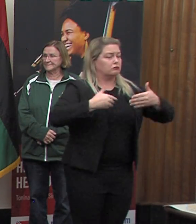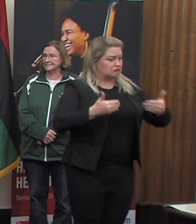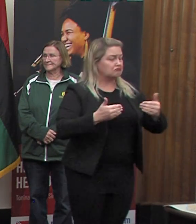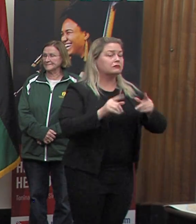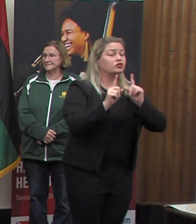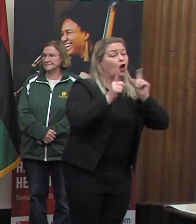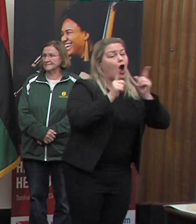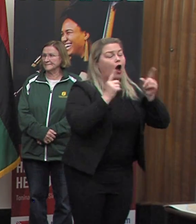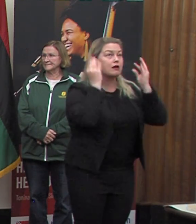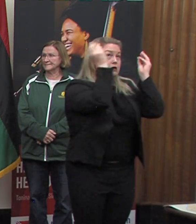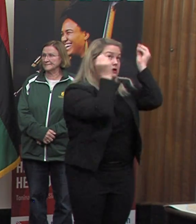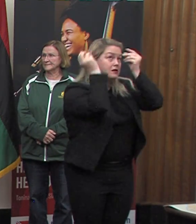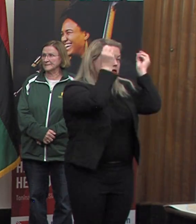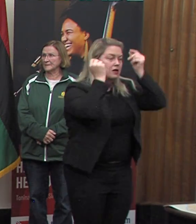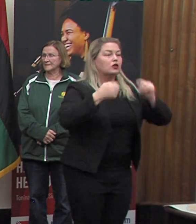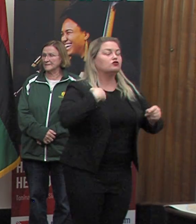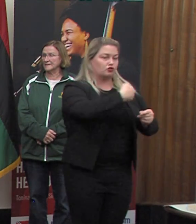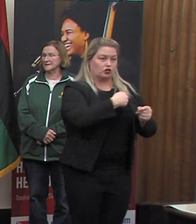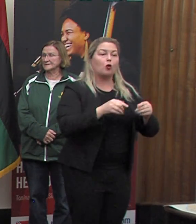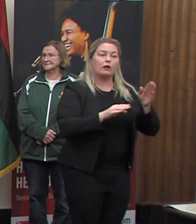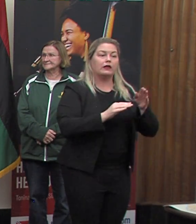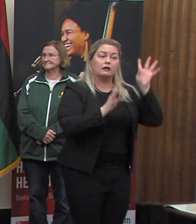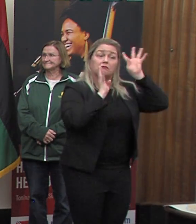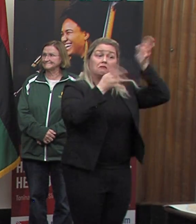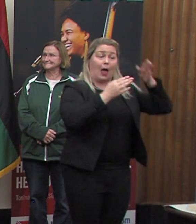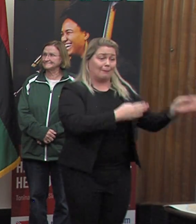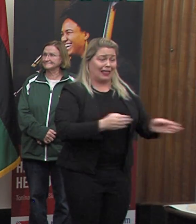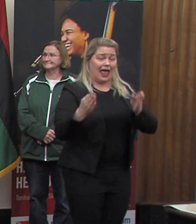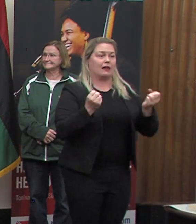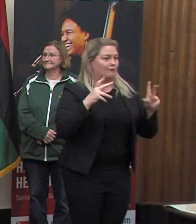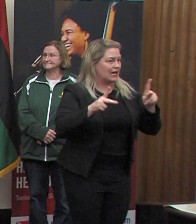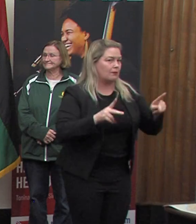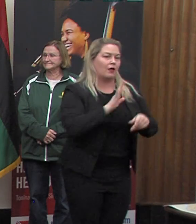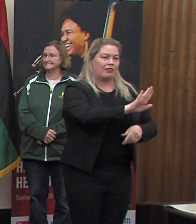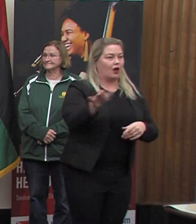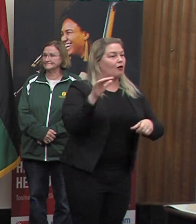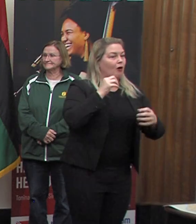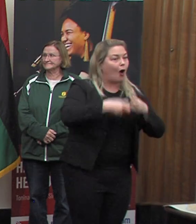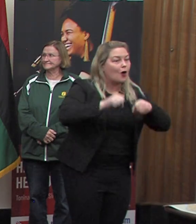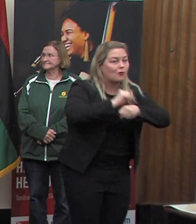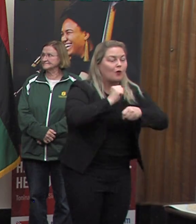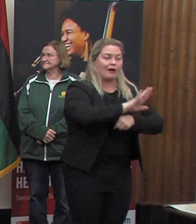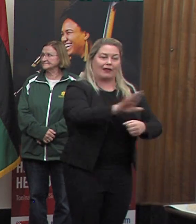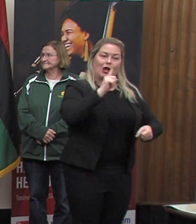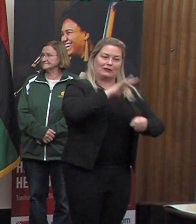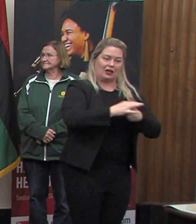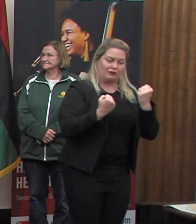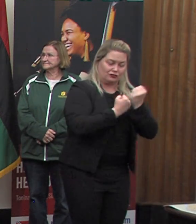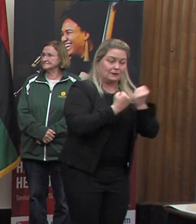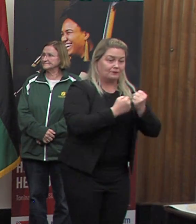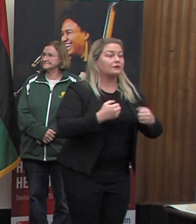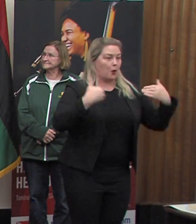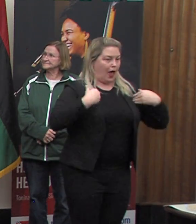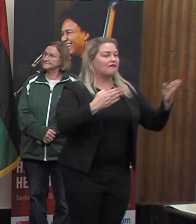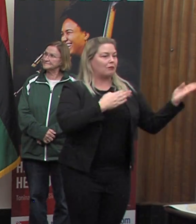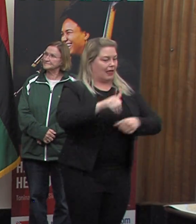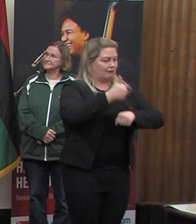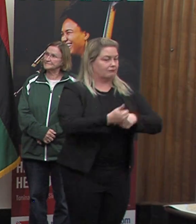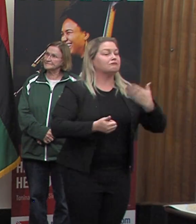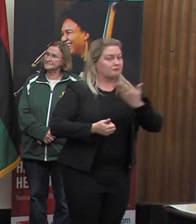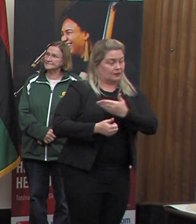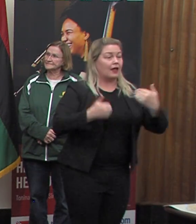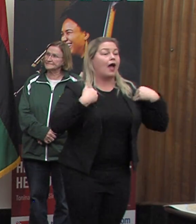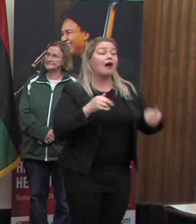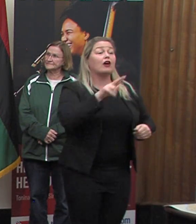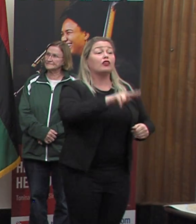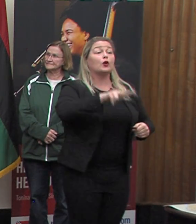conversations. And so we came up with a plan, thanks to their hard work and dedication. And the plan is what you see there. There will be